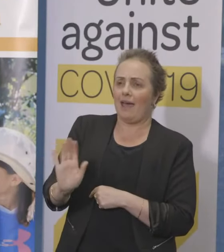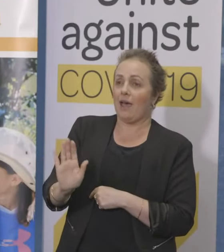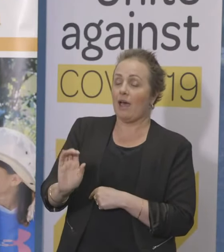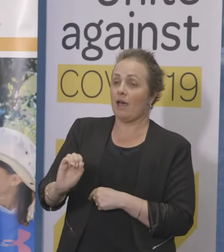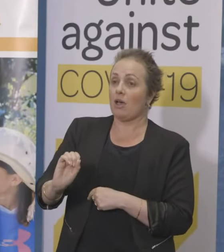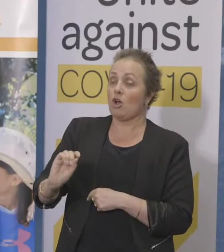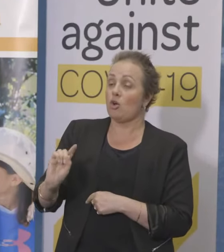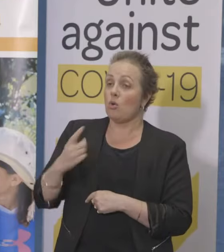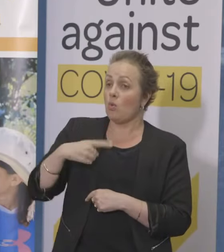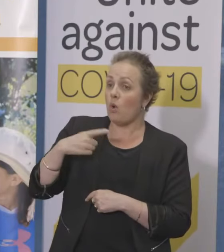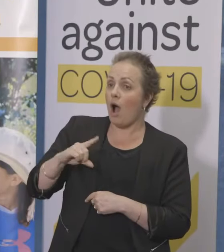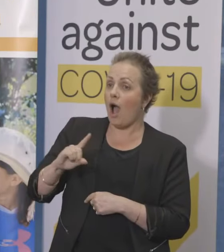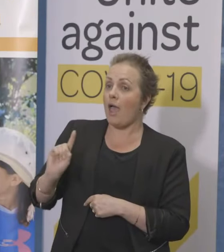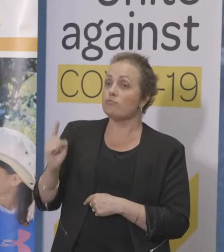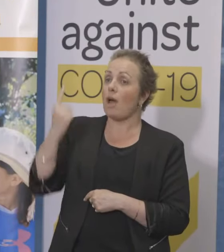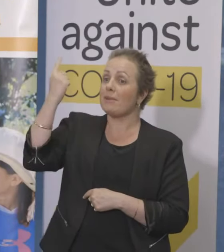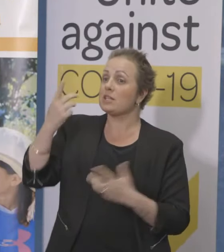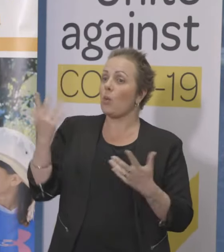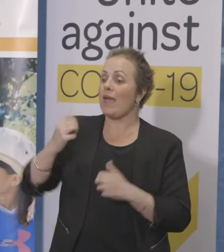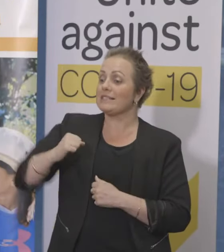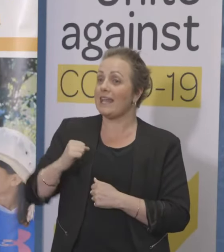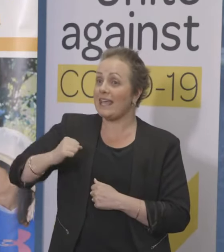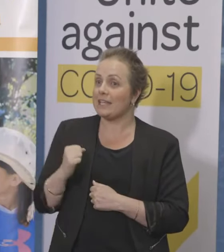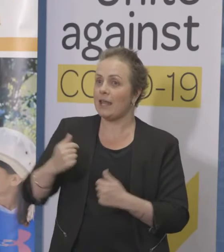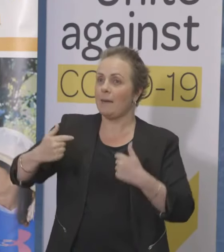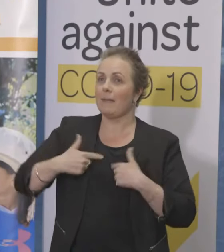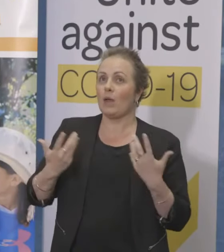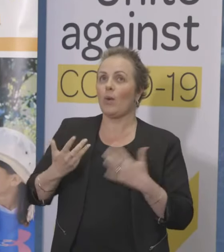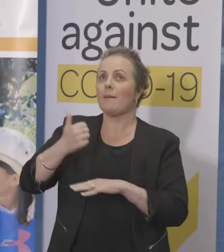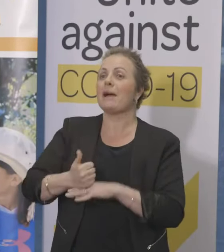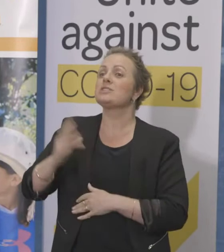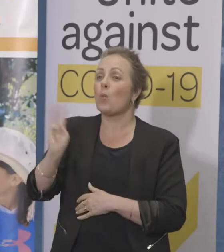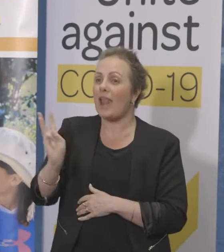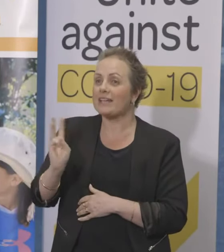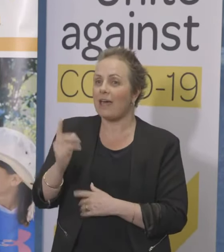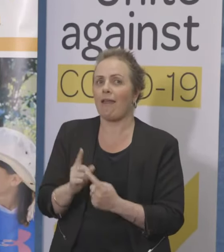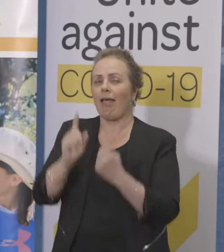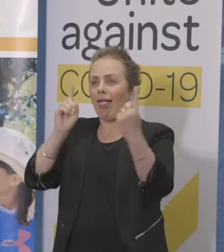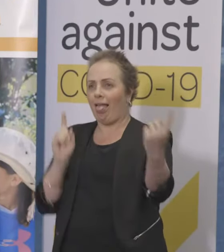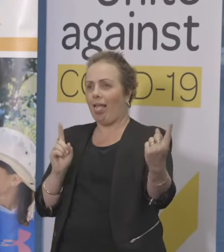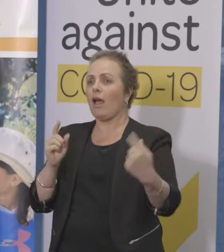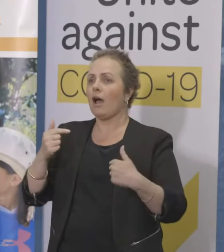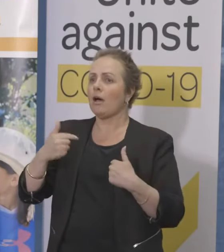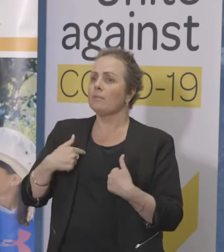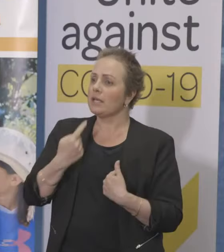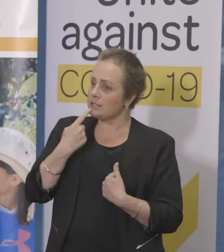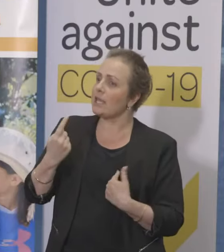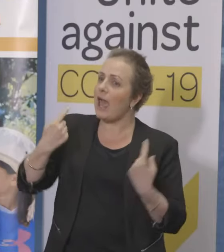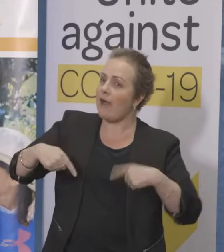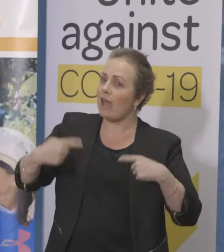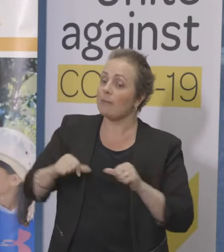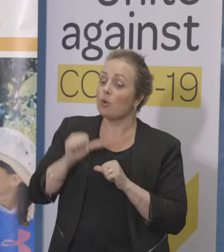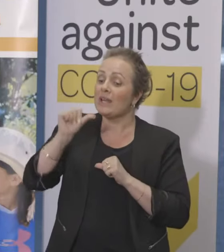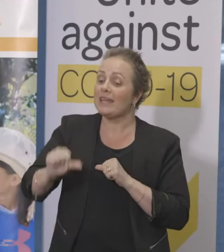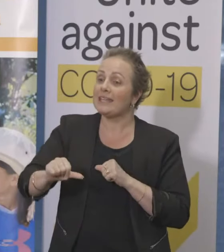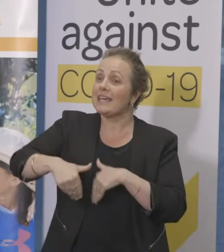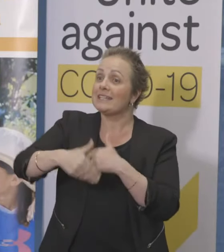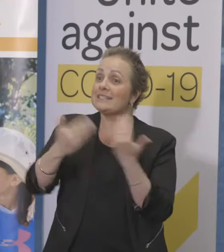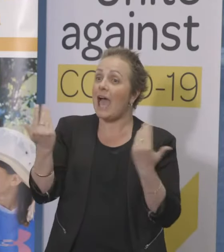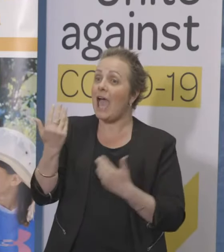the Prime Minister was in Dunedin and I was in Wellington, and I made myself available to the media the next morning to